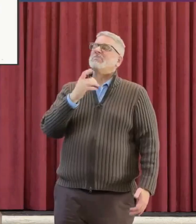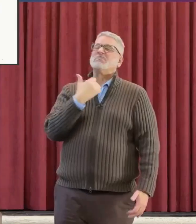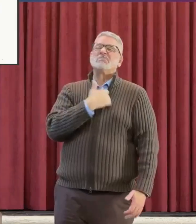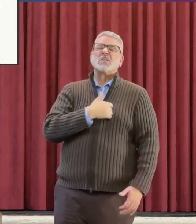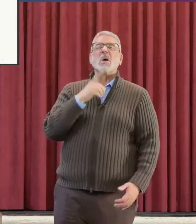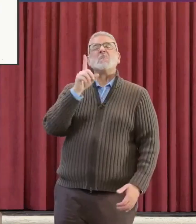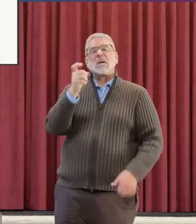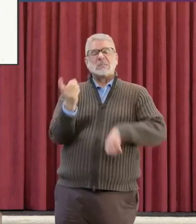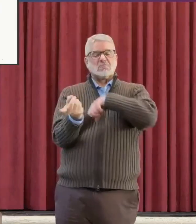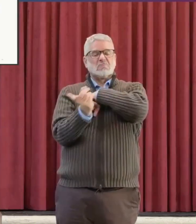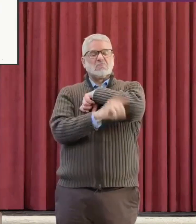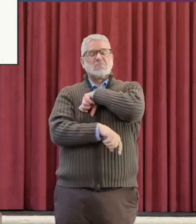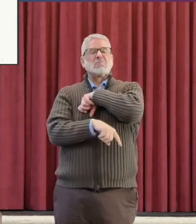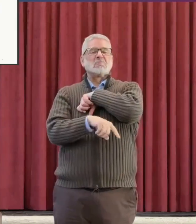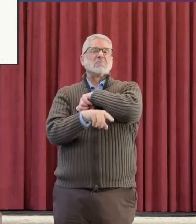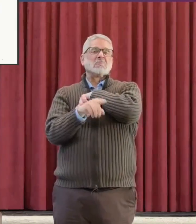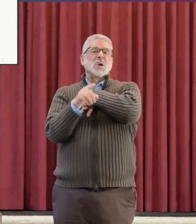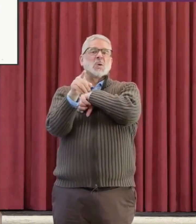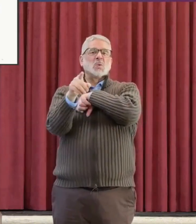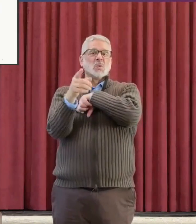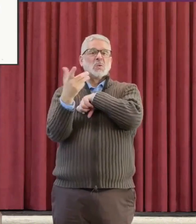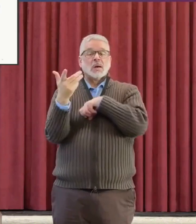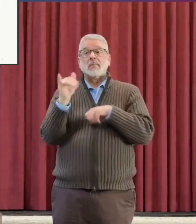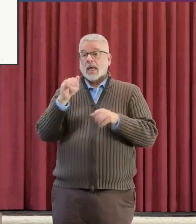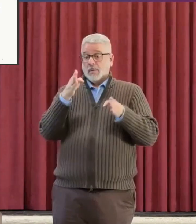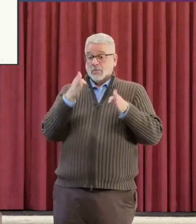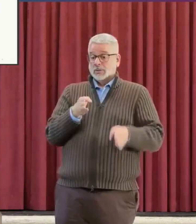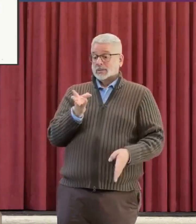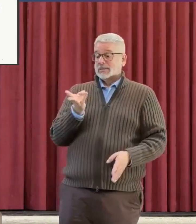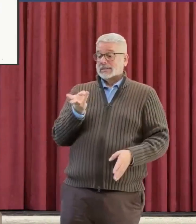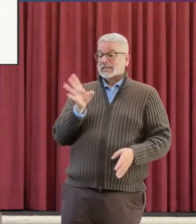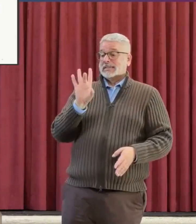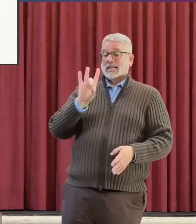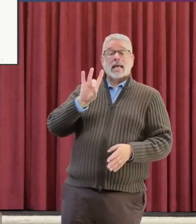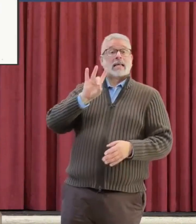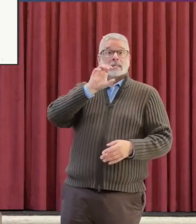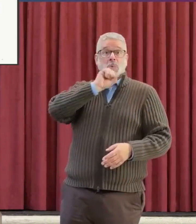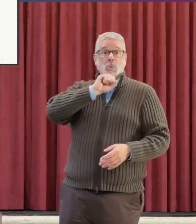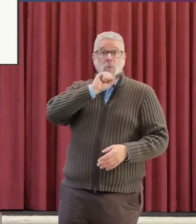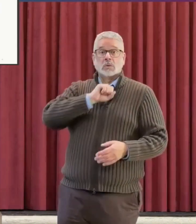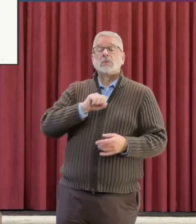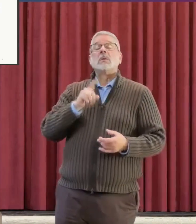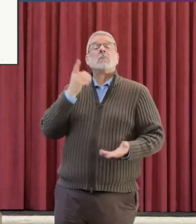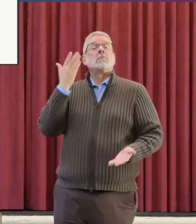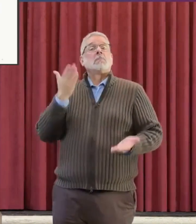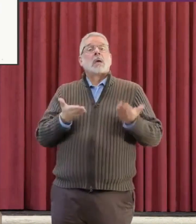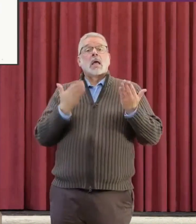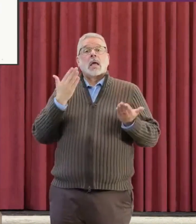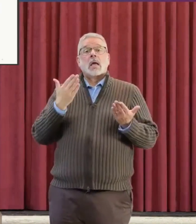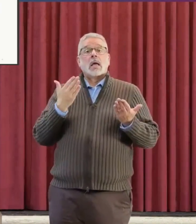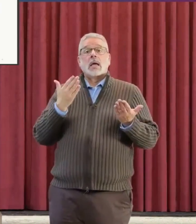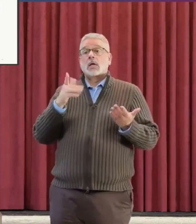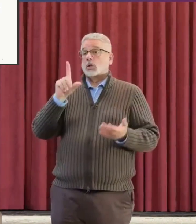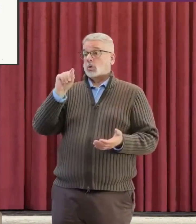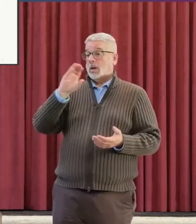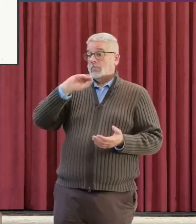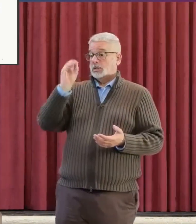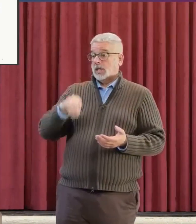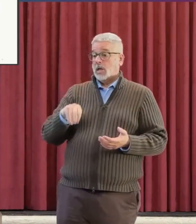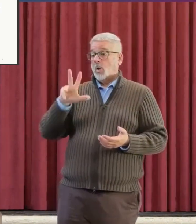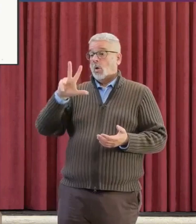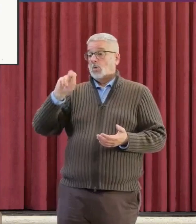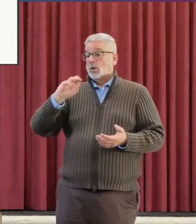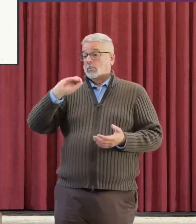like say, this person is 68 years old. He may have like 20% or